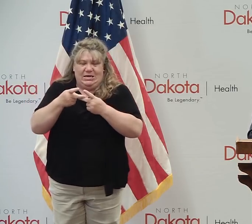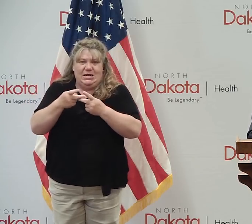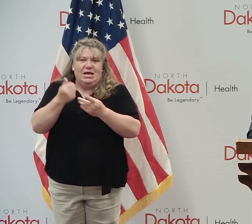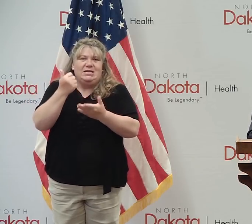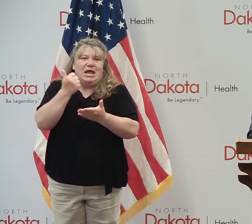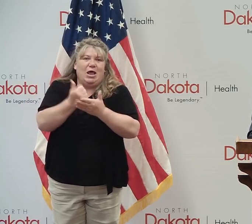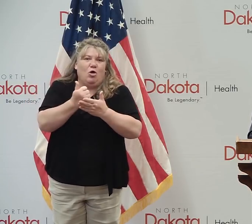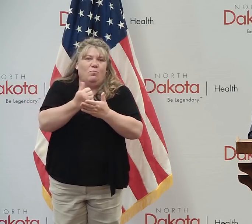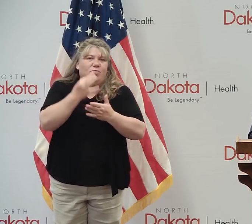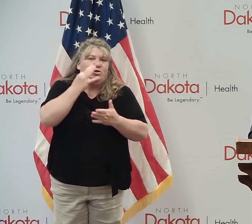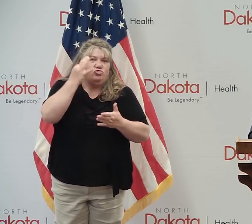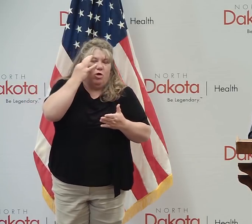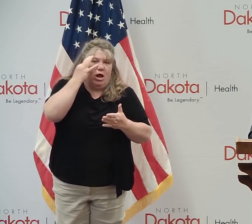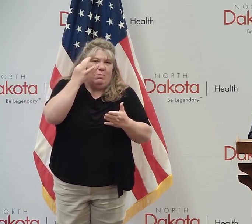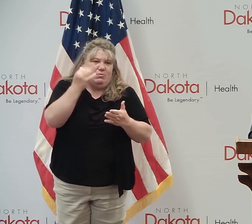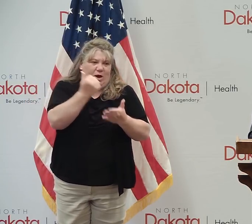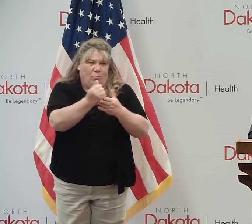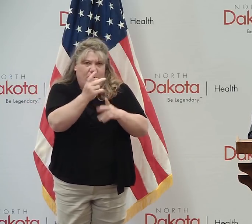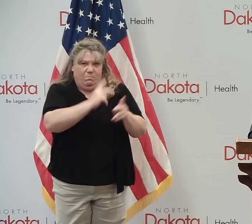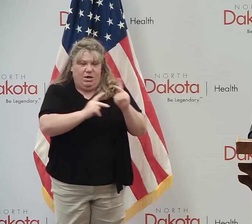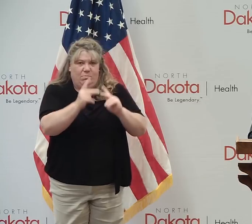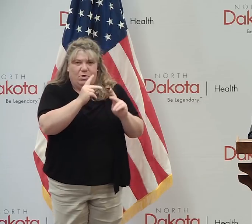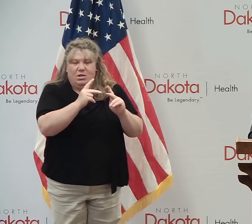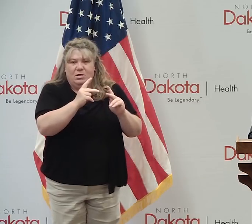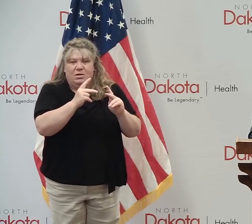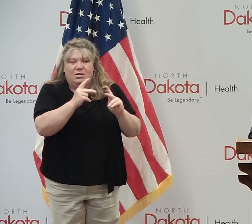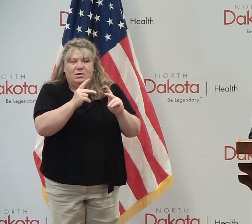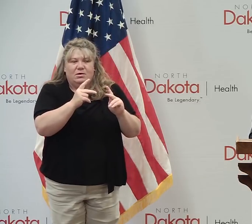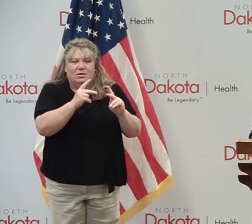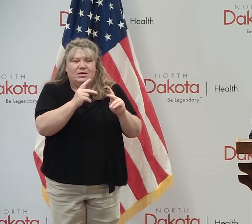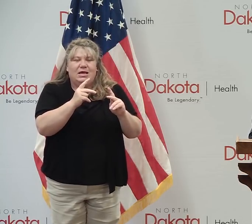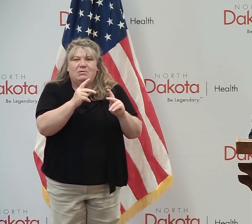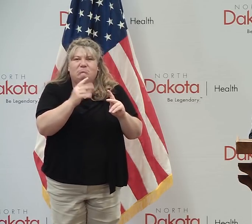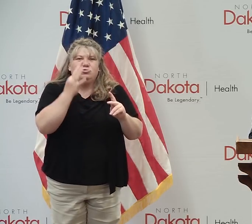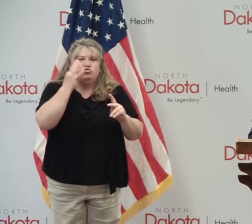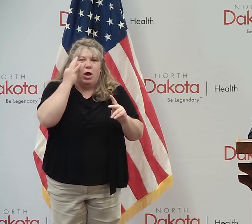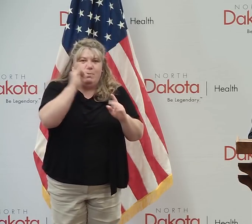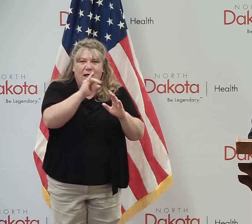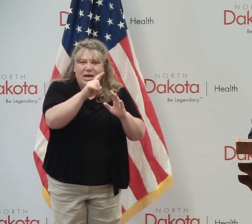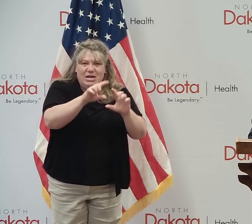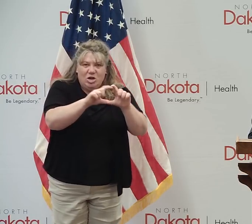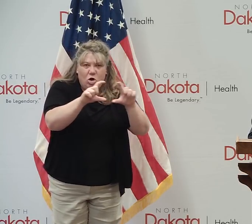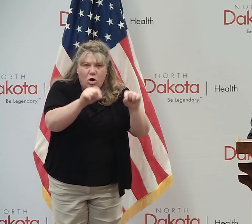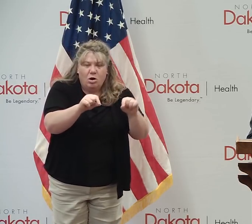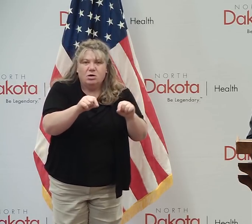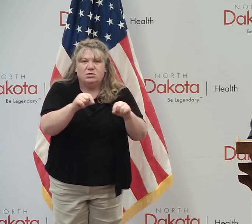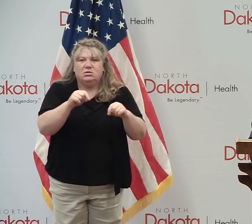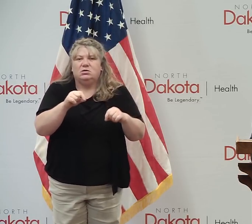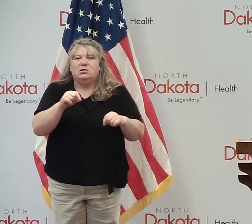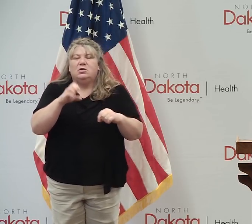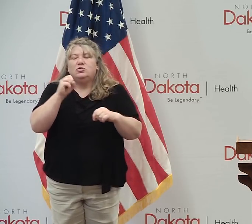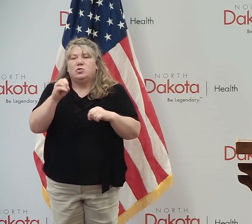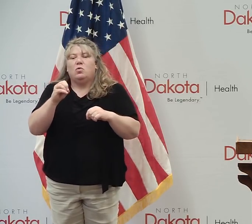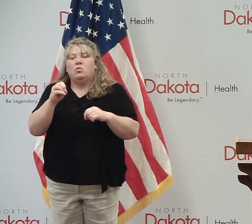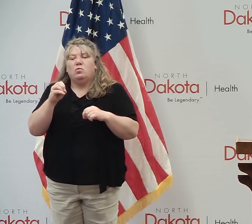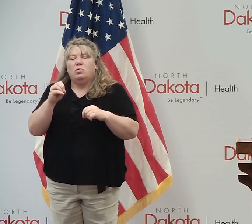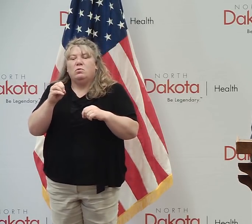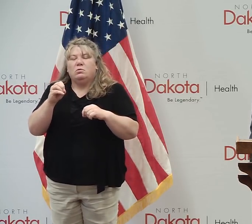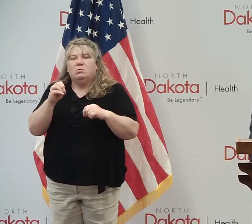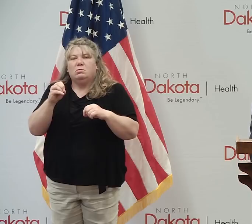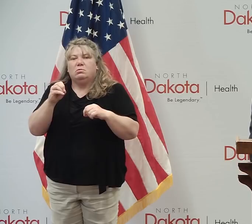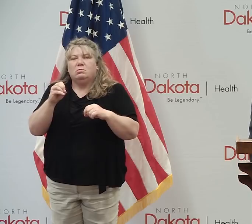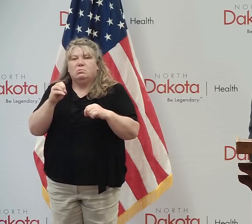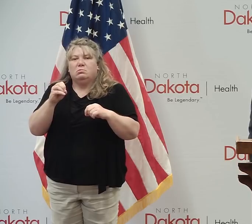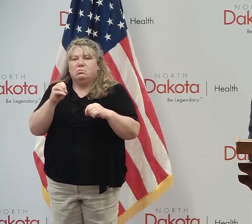with tribes in terms of helping people get tribal IDs in a mobile way. And so again,